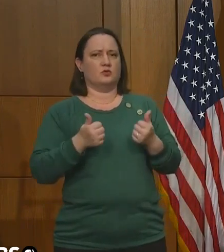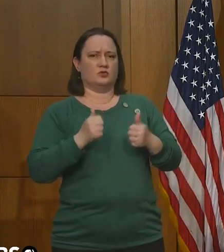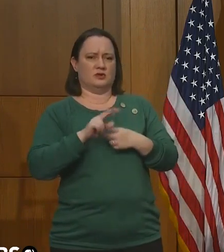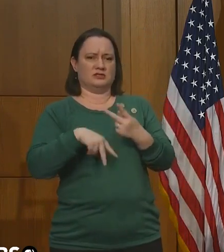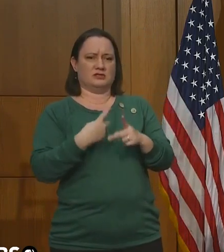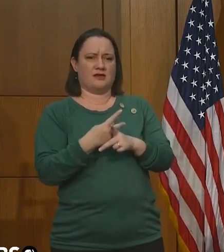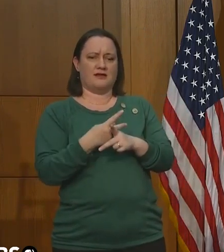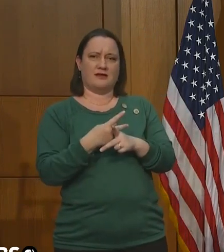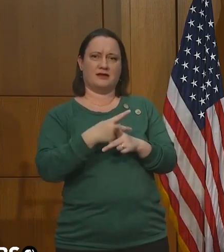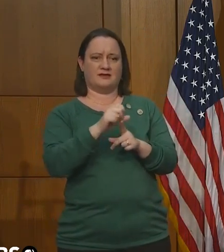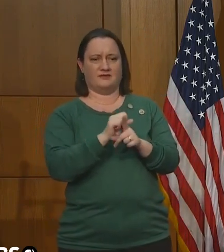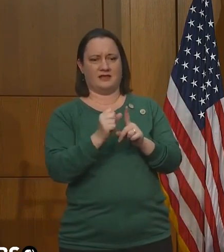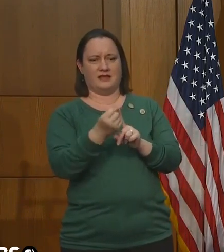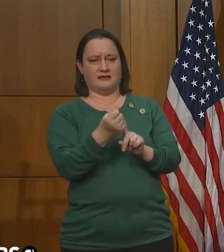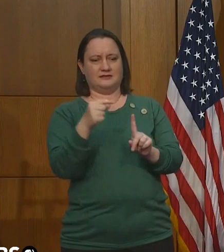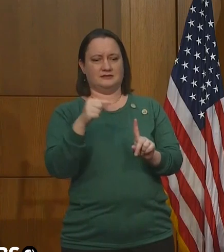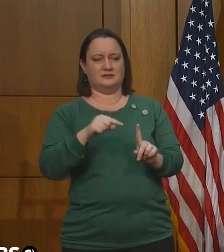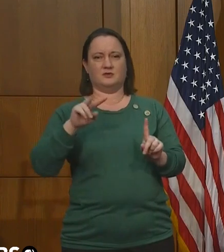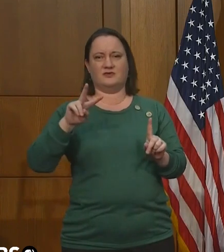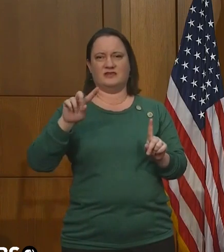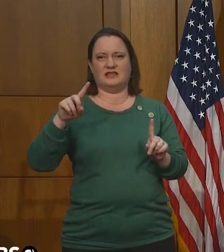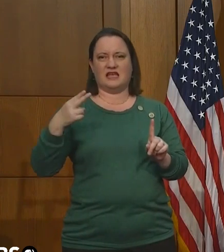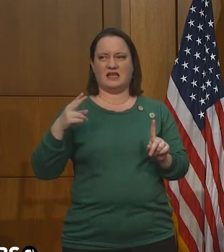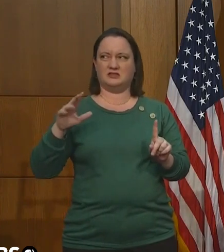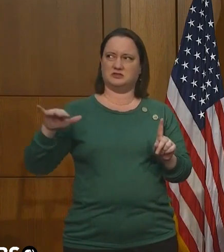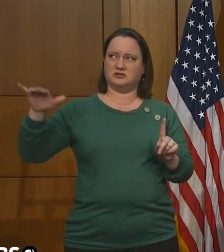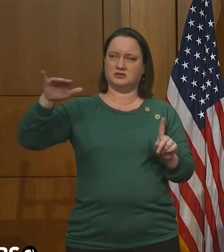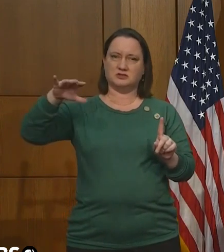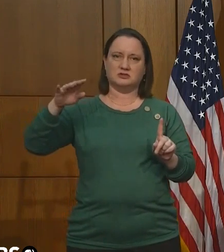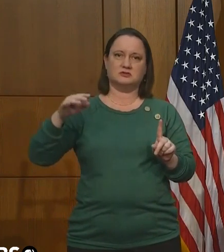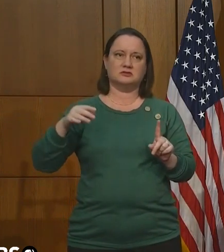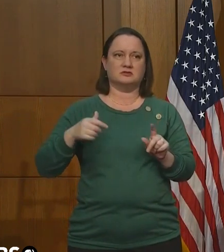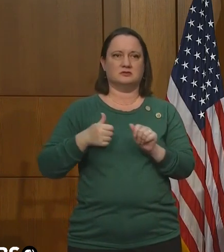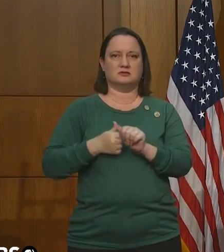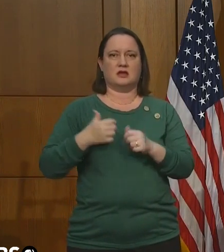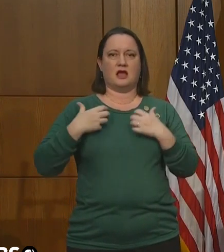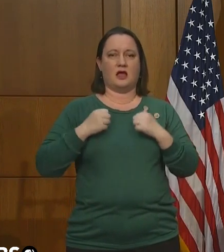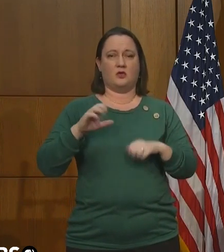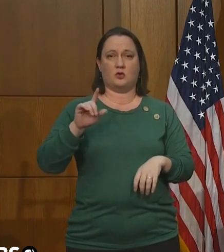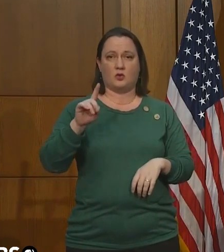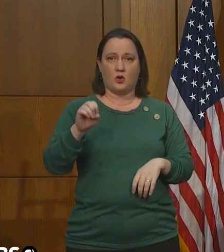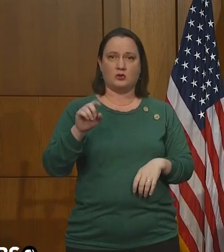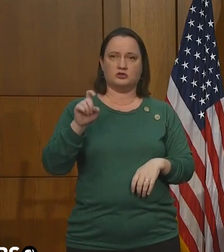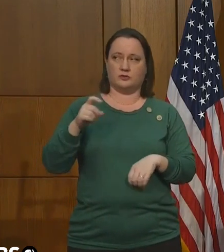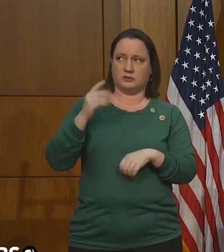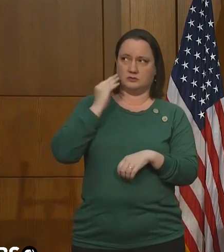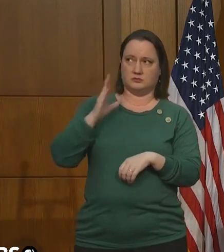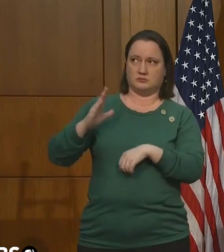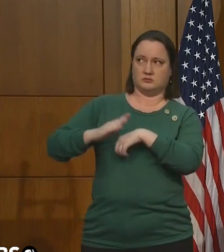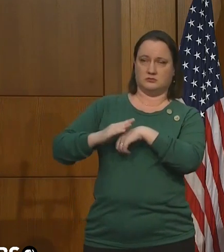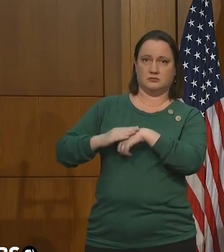would we find where VDH through the health code needs to be notified?